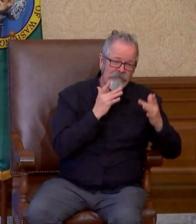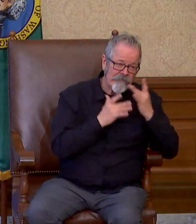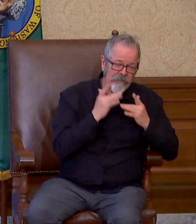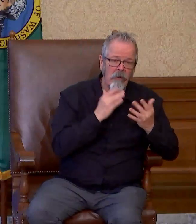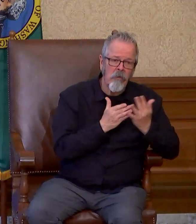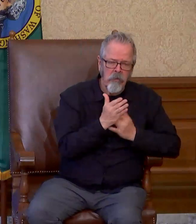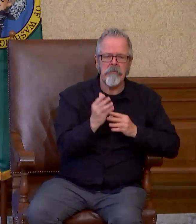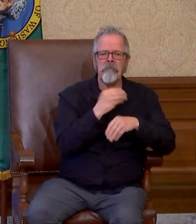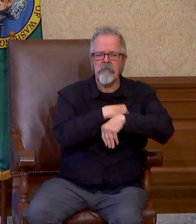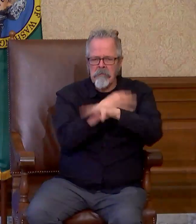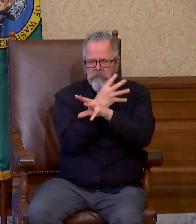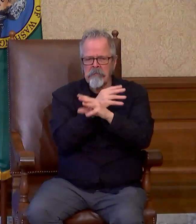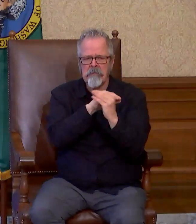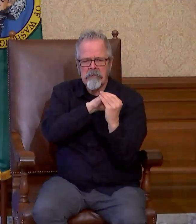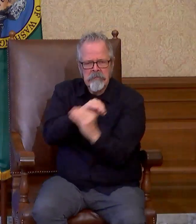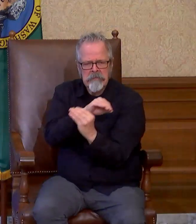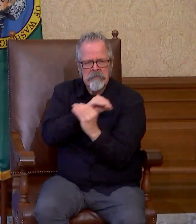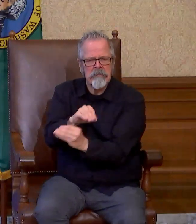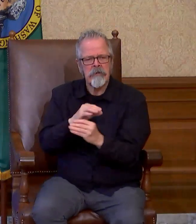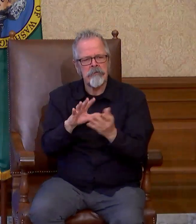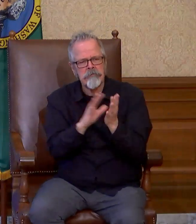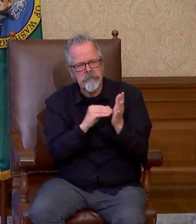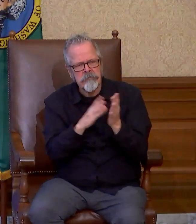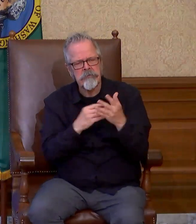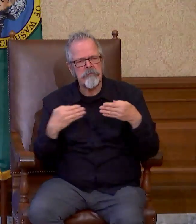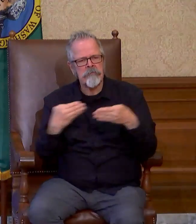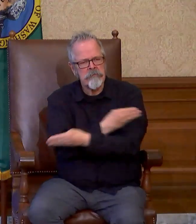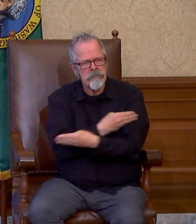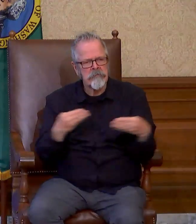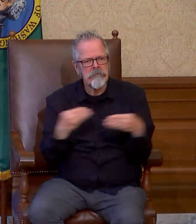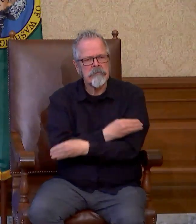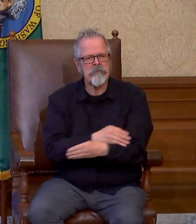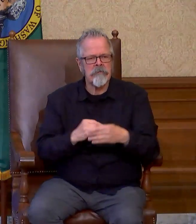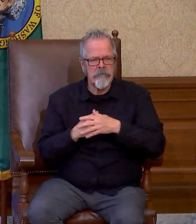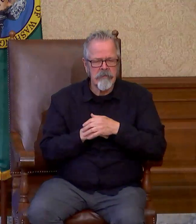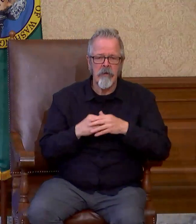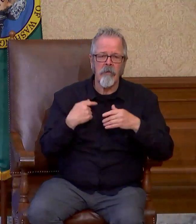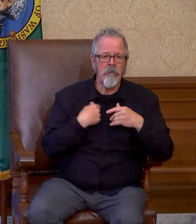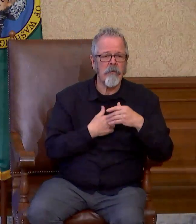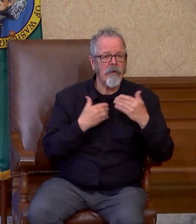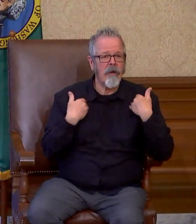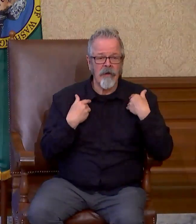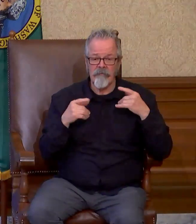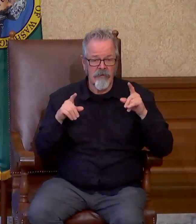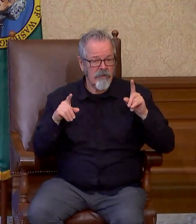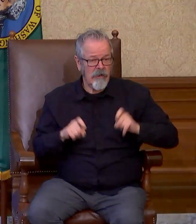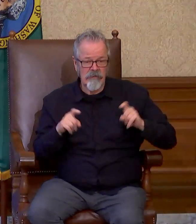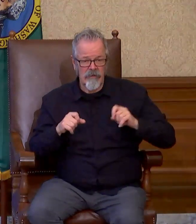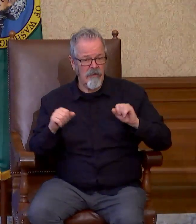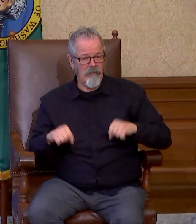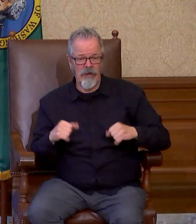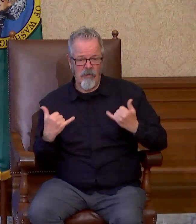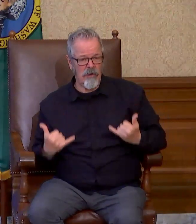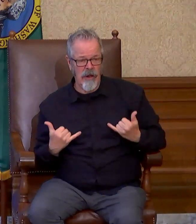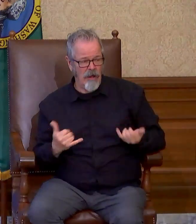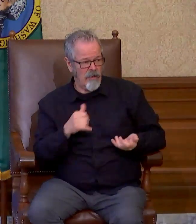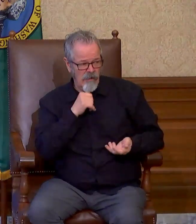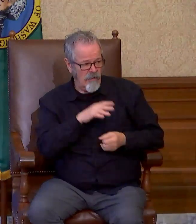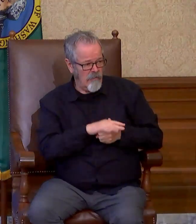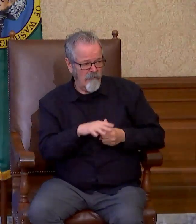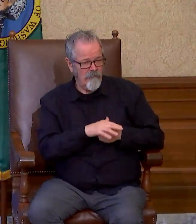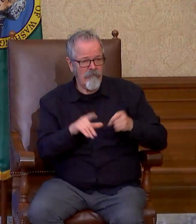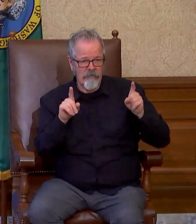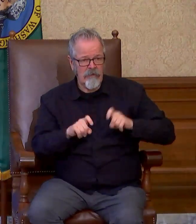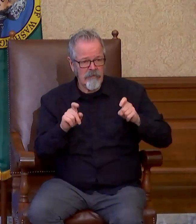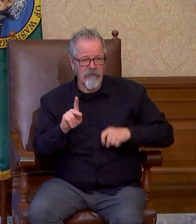tomorrow and little Johnny had a fever and a cough, that school would probably have to shut down because of the demands of parents.